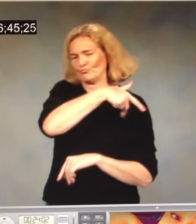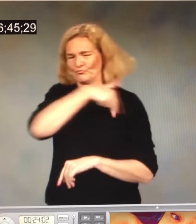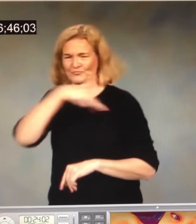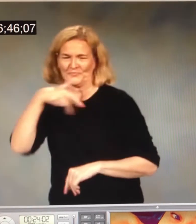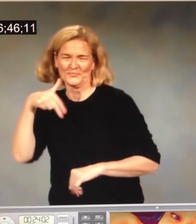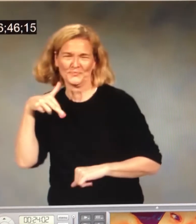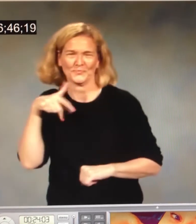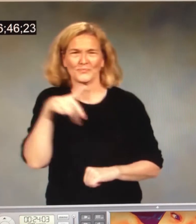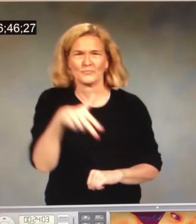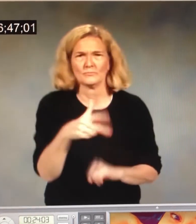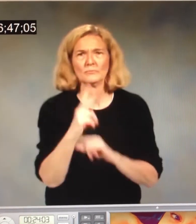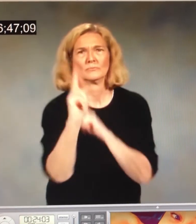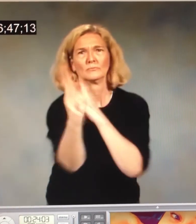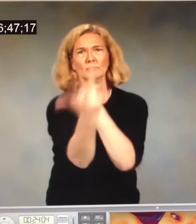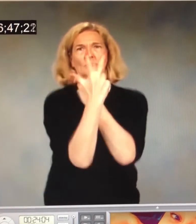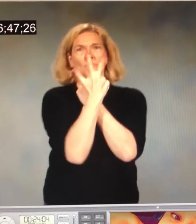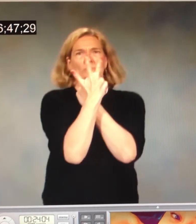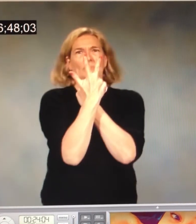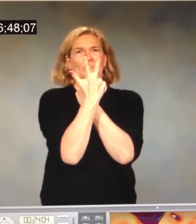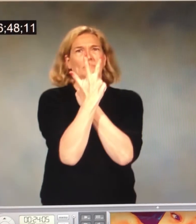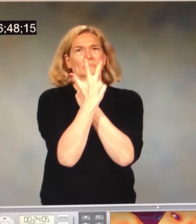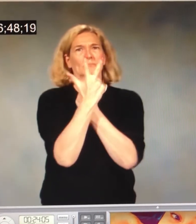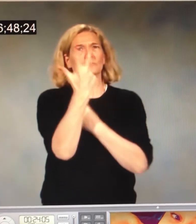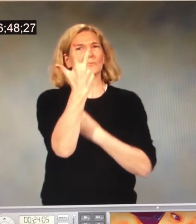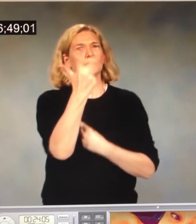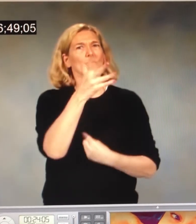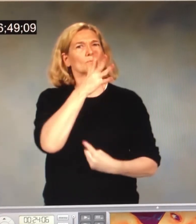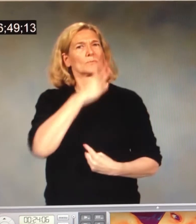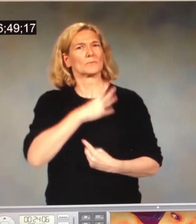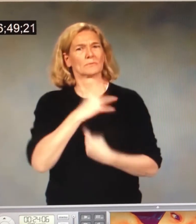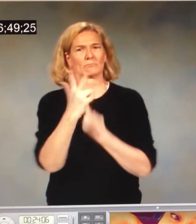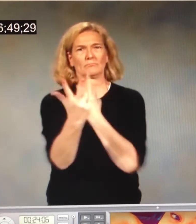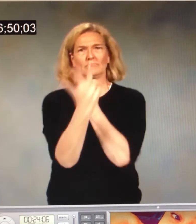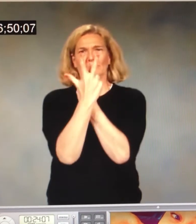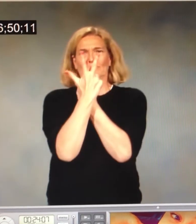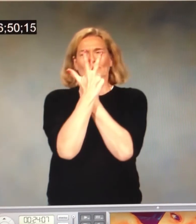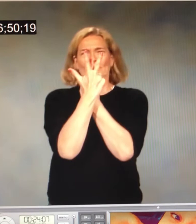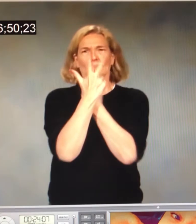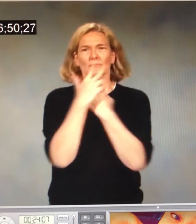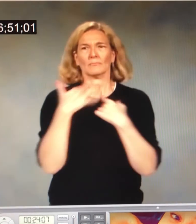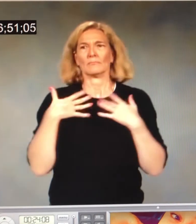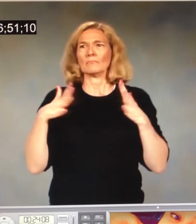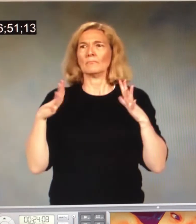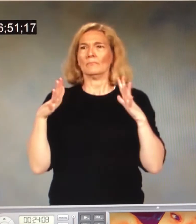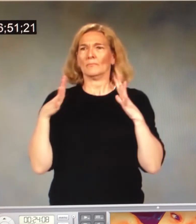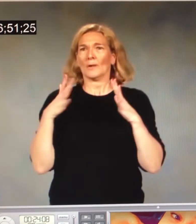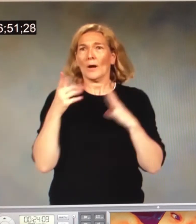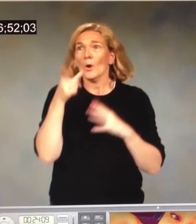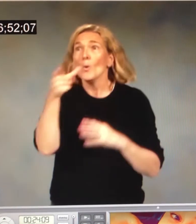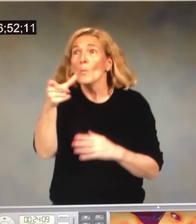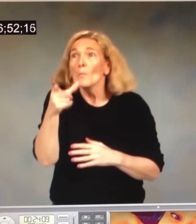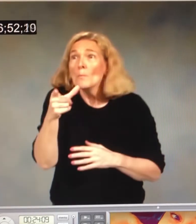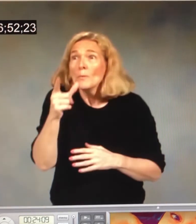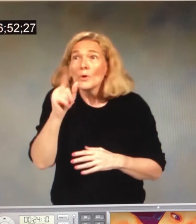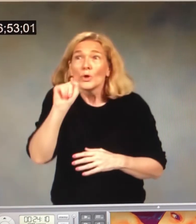So I came up and then to school, and 3 women approached